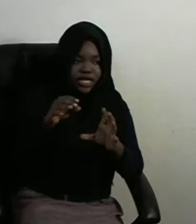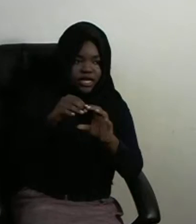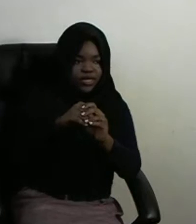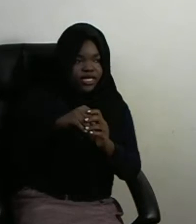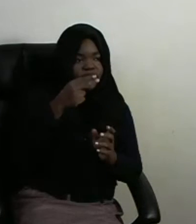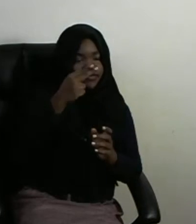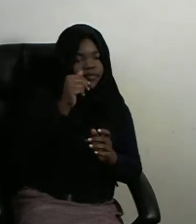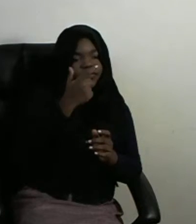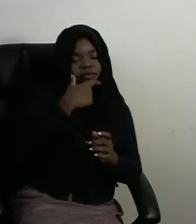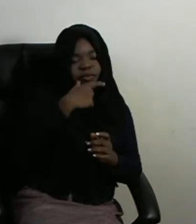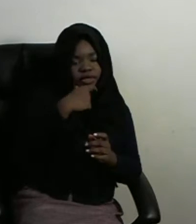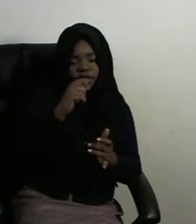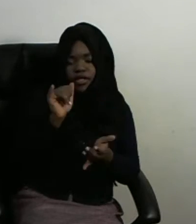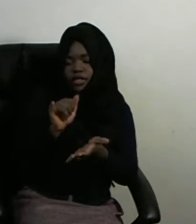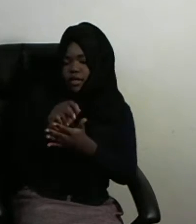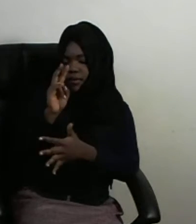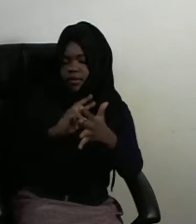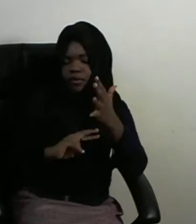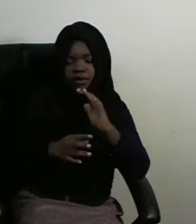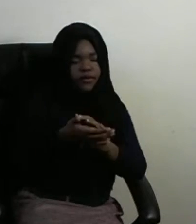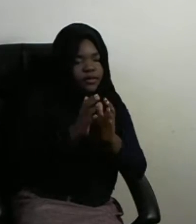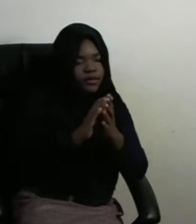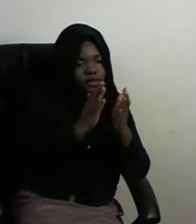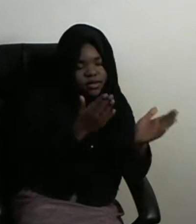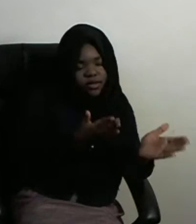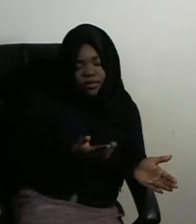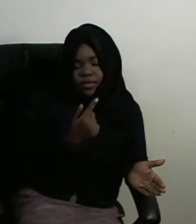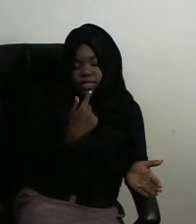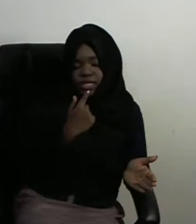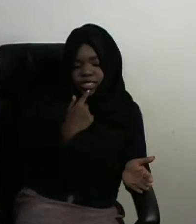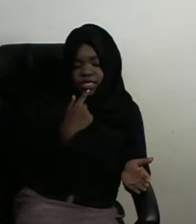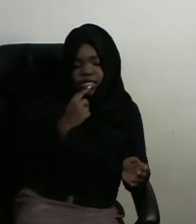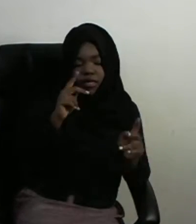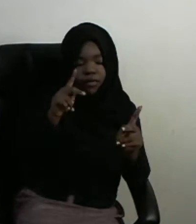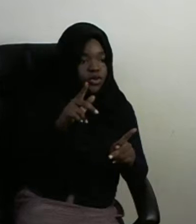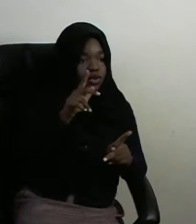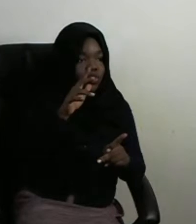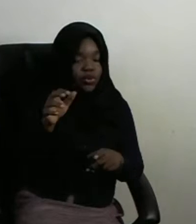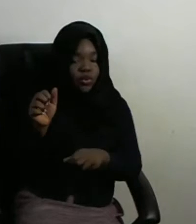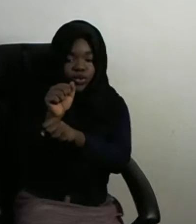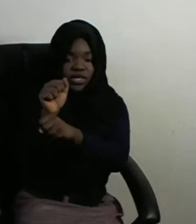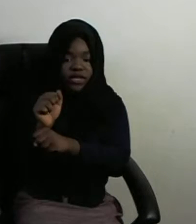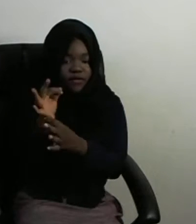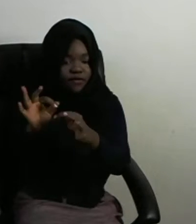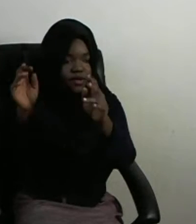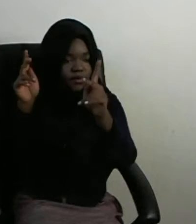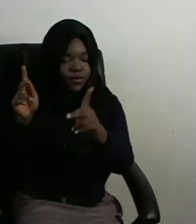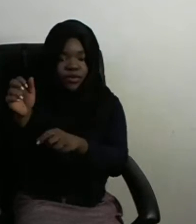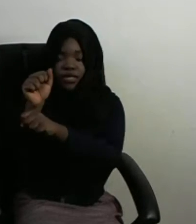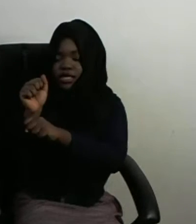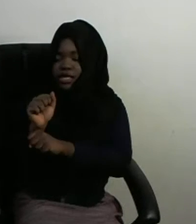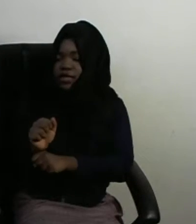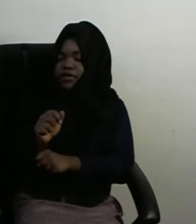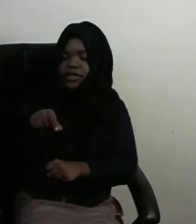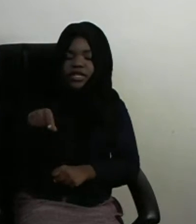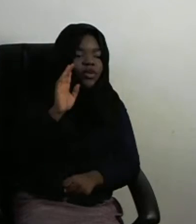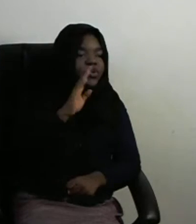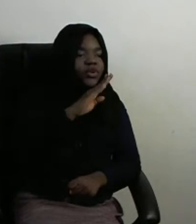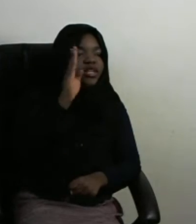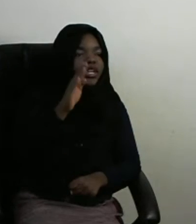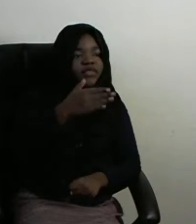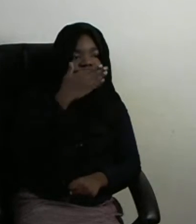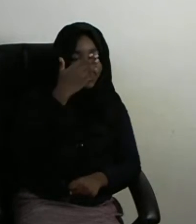hadith. The Prophet, peace be upon him, says that he who enslaves a free person, he would never smell